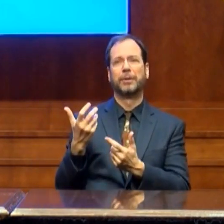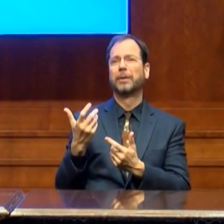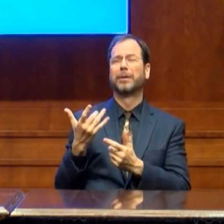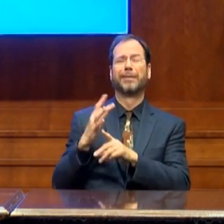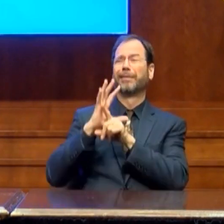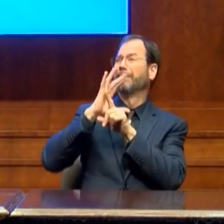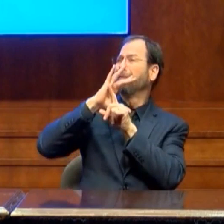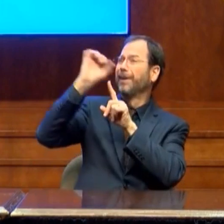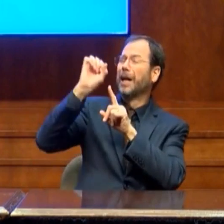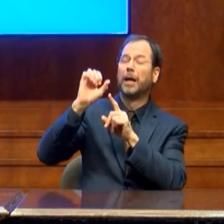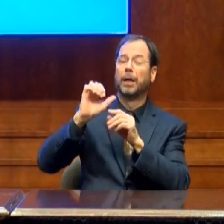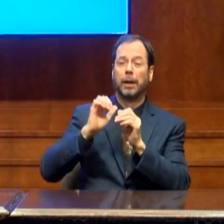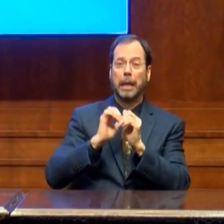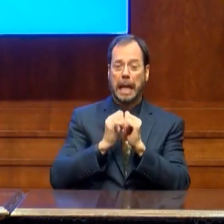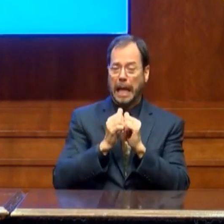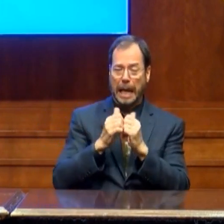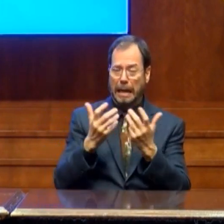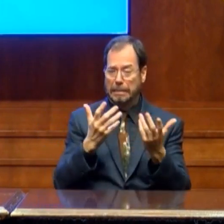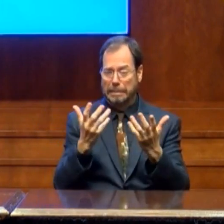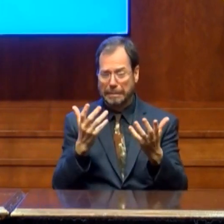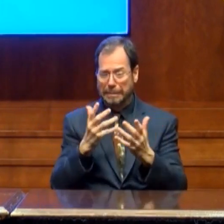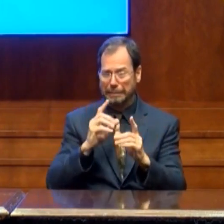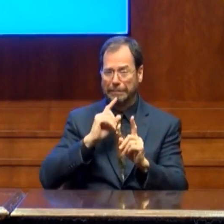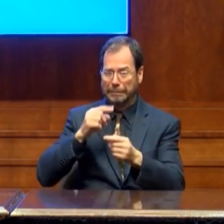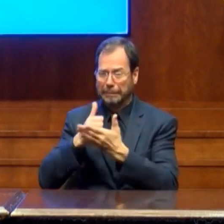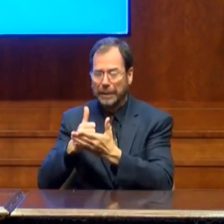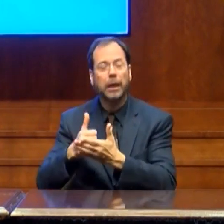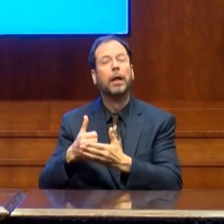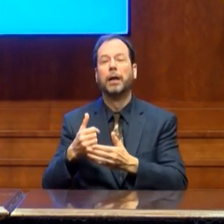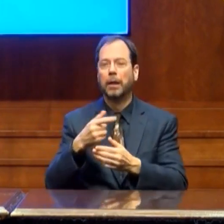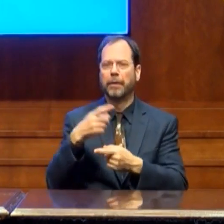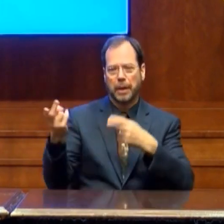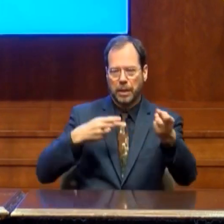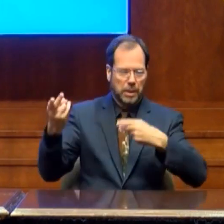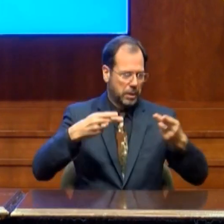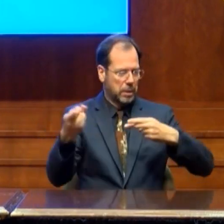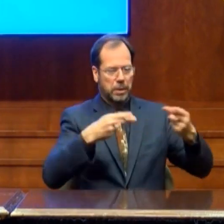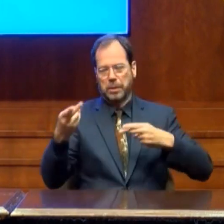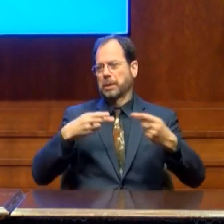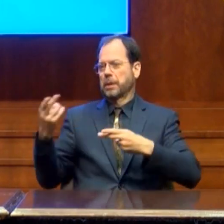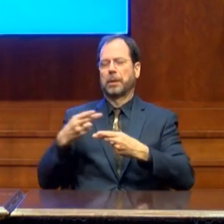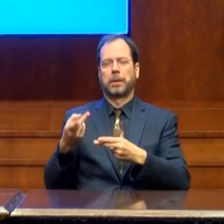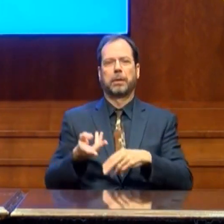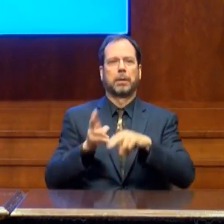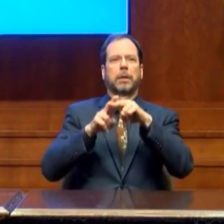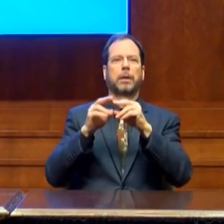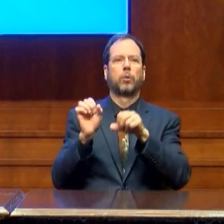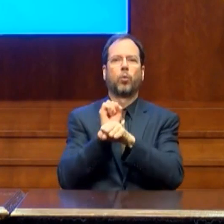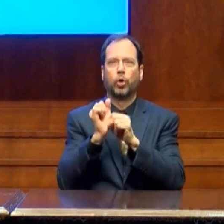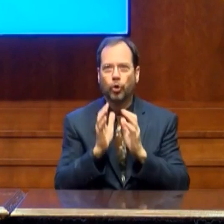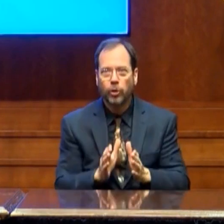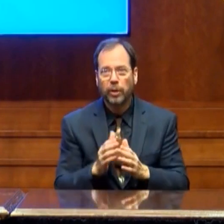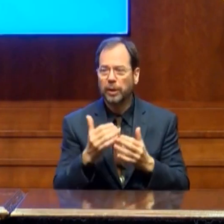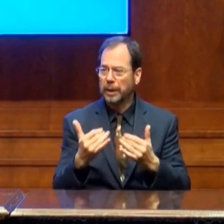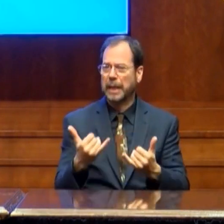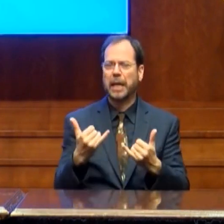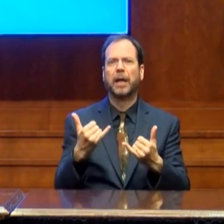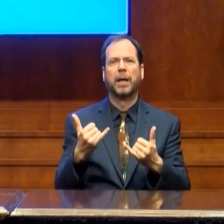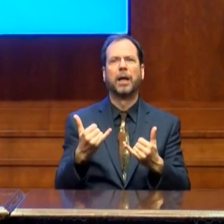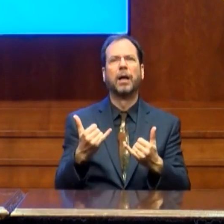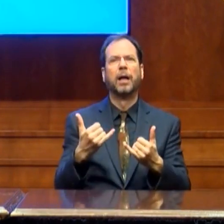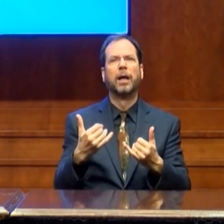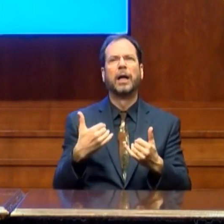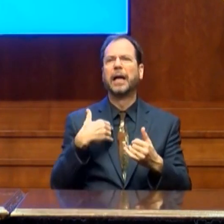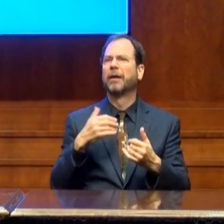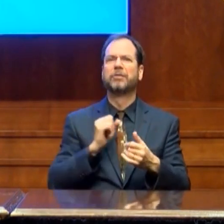much so that in order to respond to it, the Texas Workforce Commission has added hundreds upon hundreds of additional employees and now